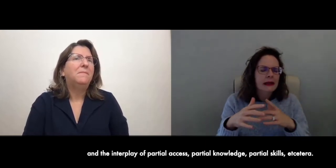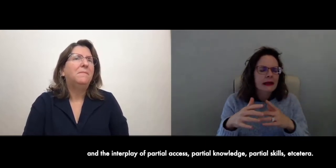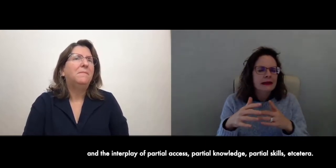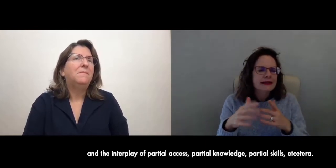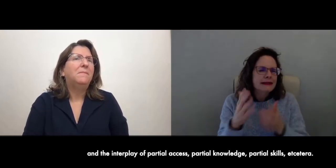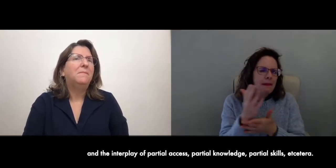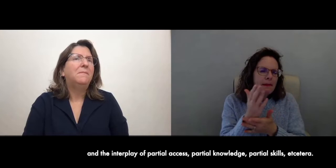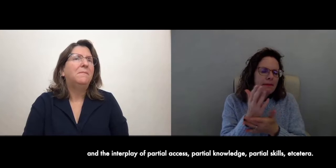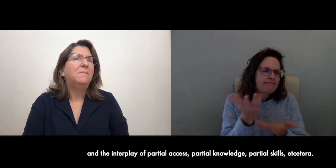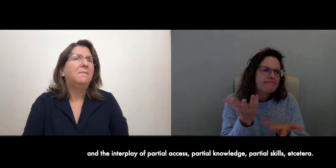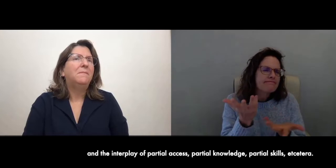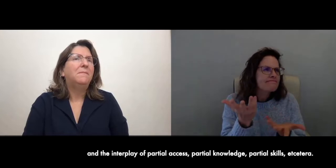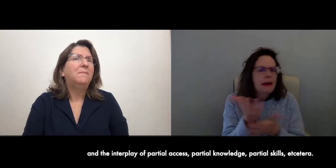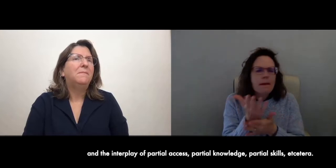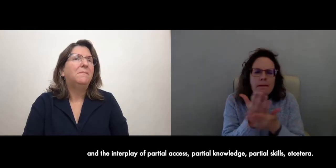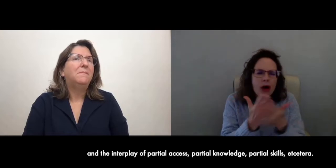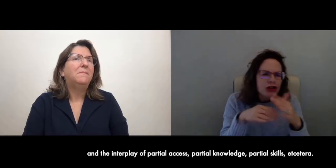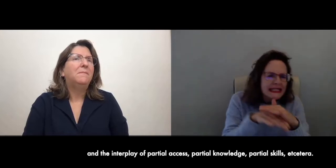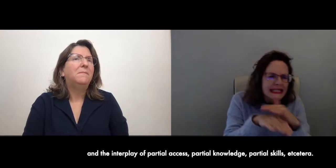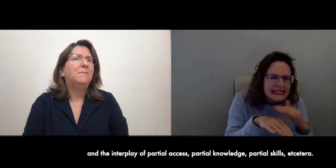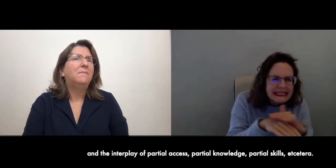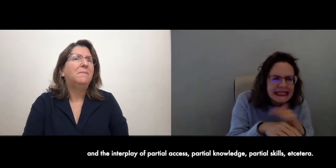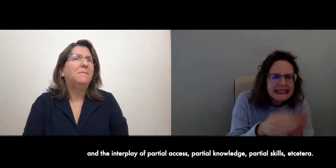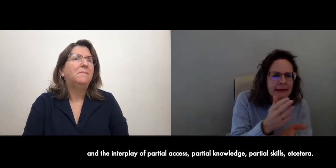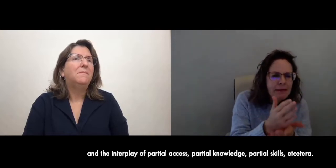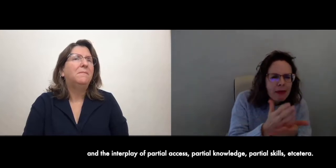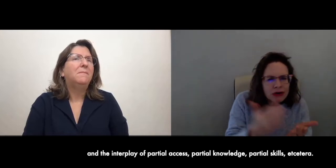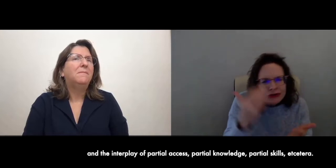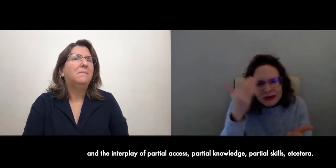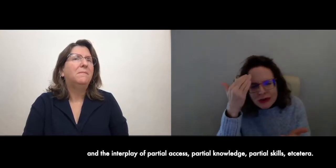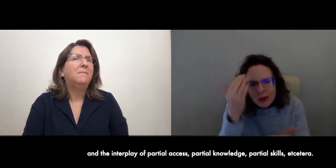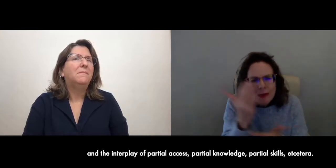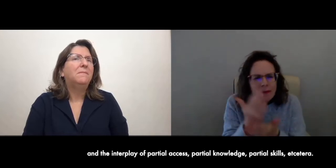and partial knowledge, partial skills, etc.